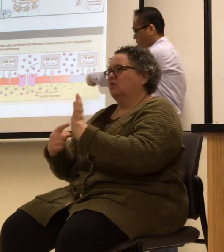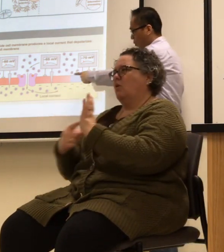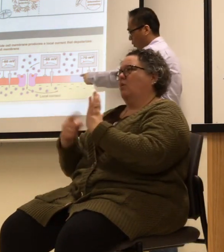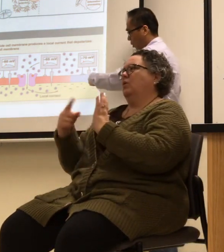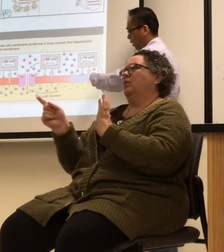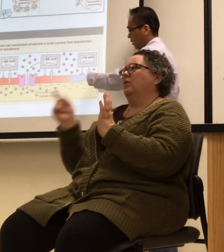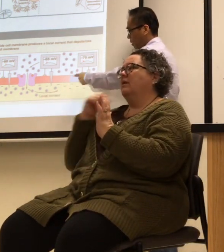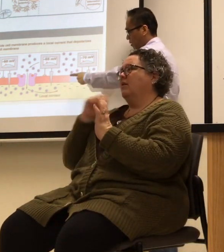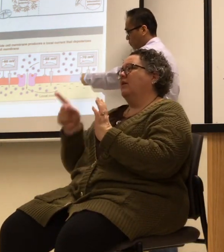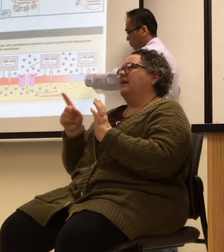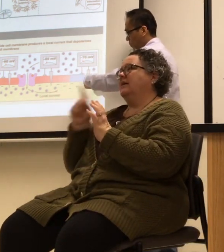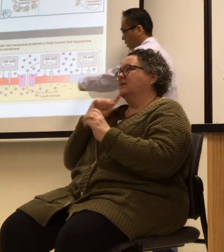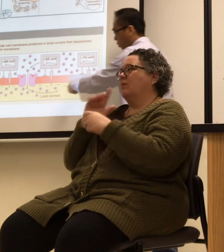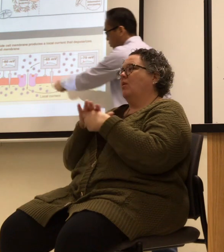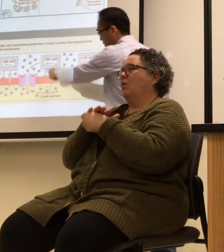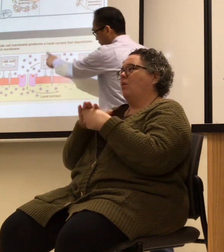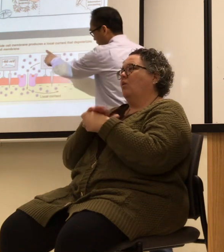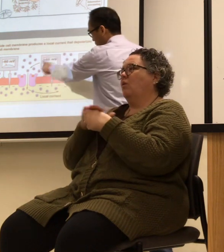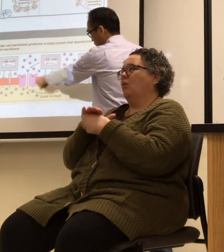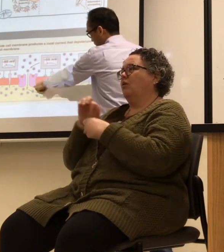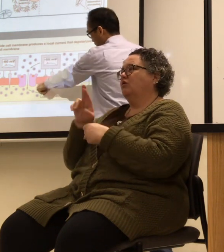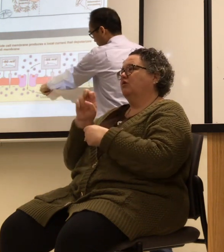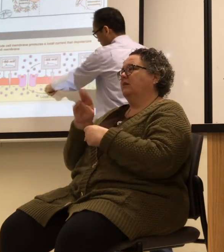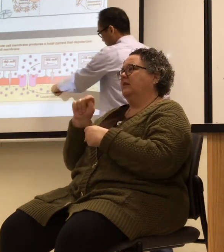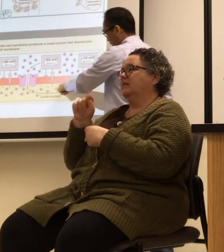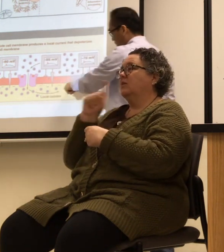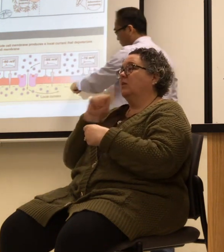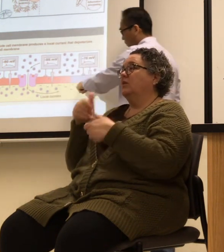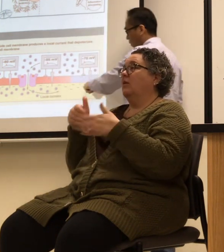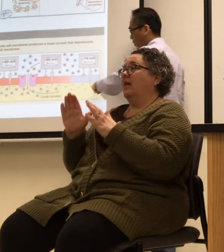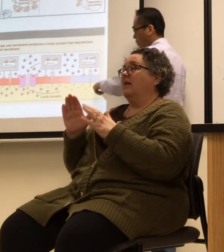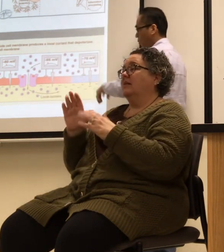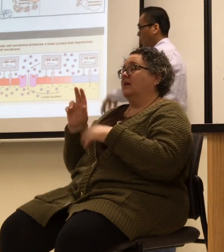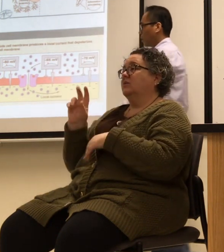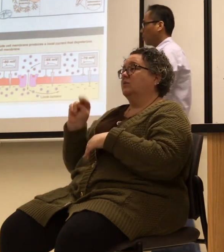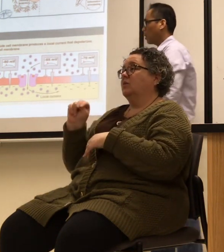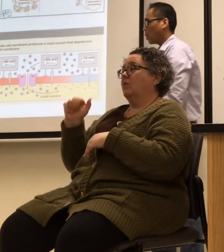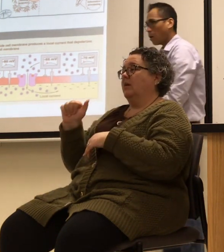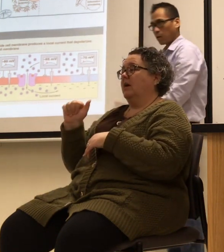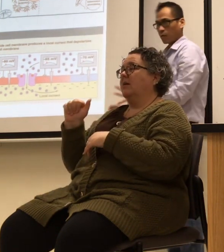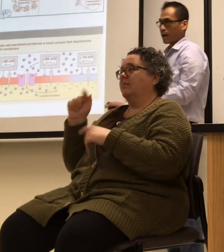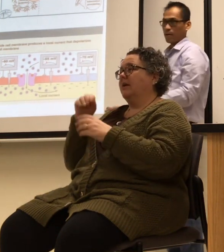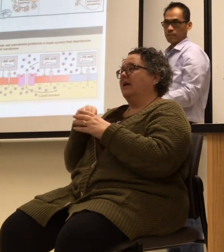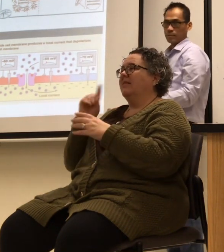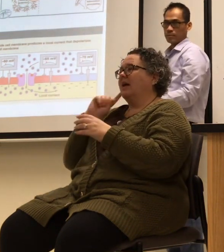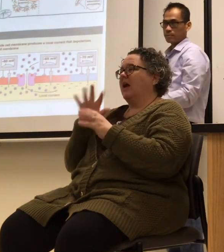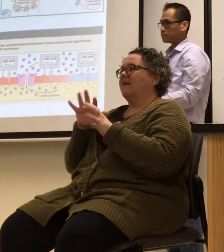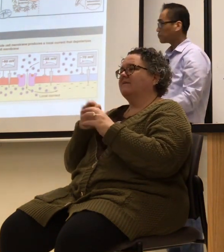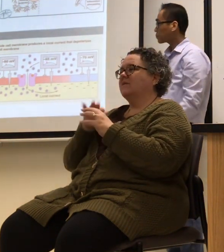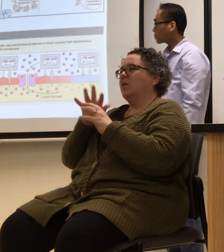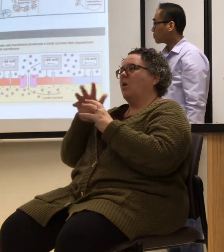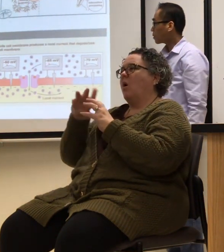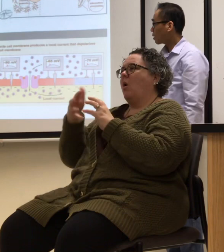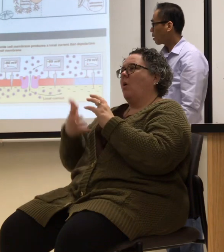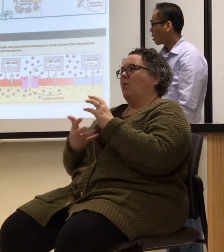is some local current. Once you let the sodium influx in, they kind of flow all